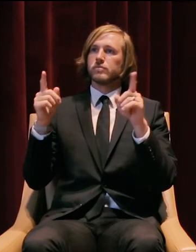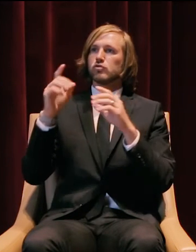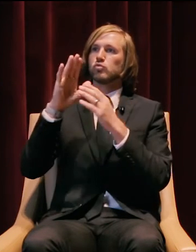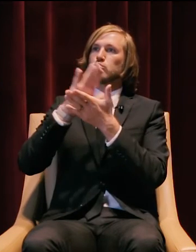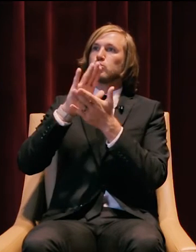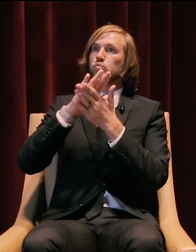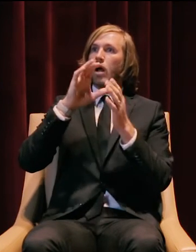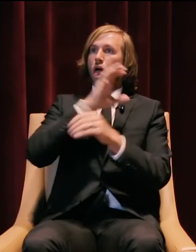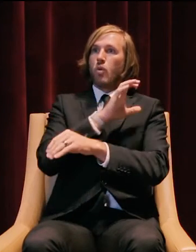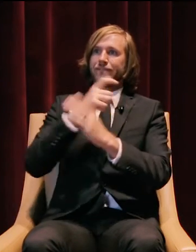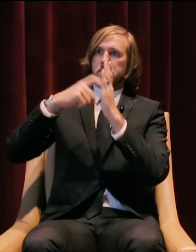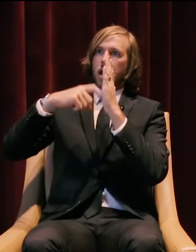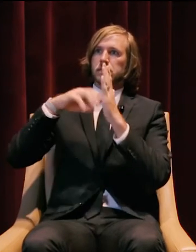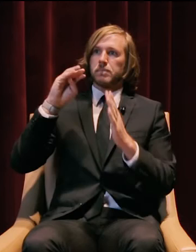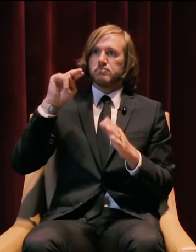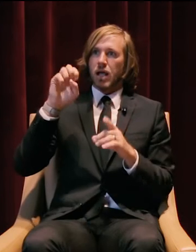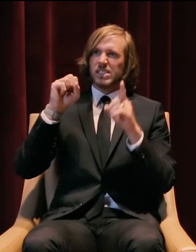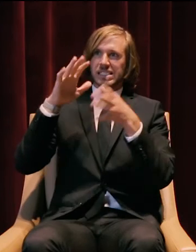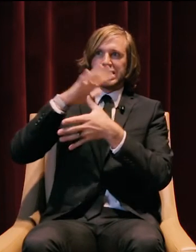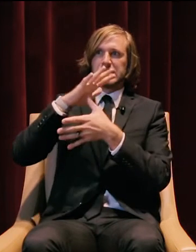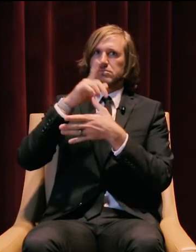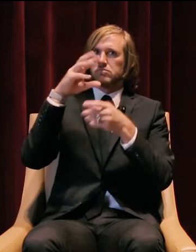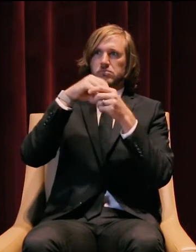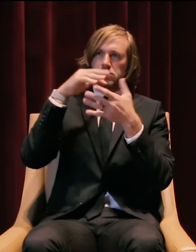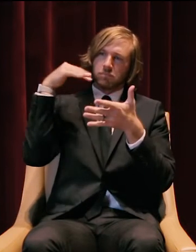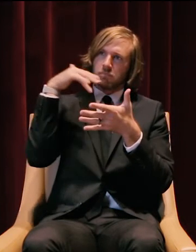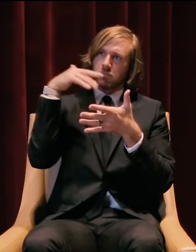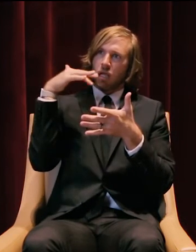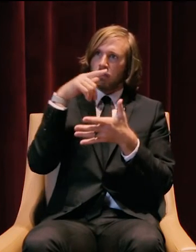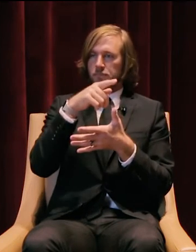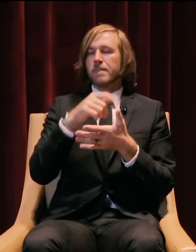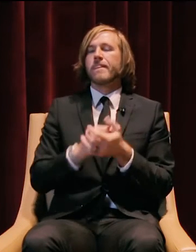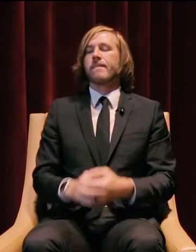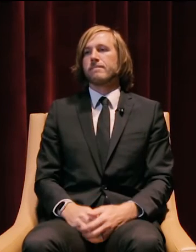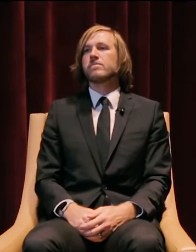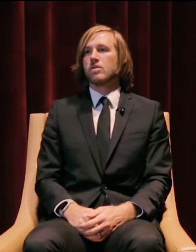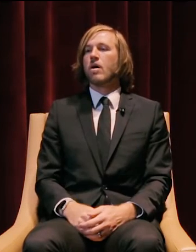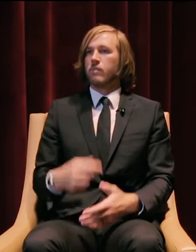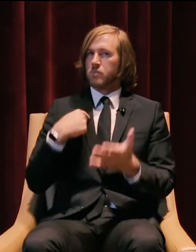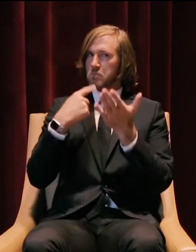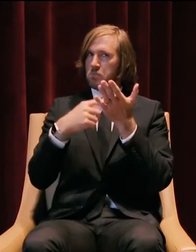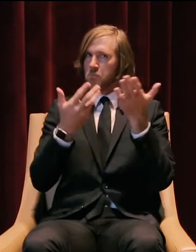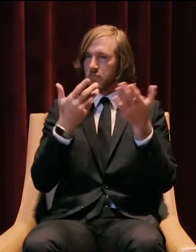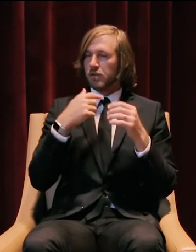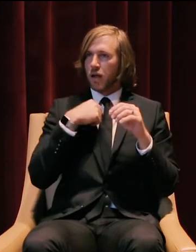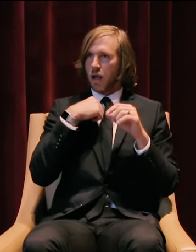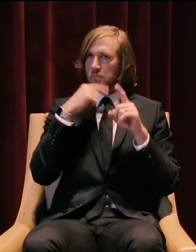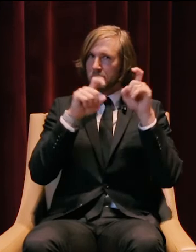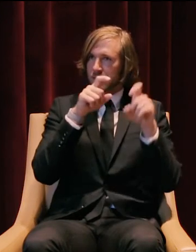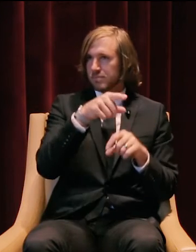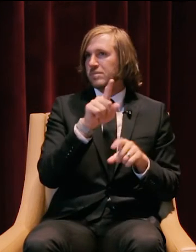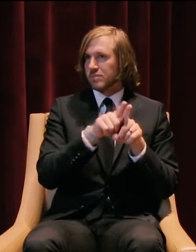of Mines, a senior over there, very involved in studying. And so I talked to him and pick his brains